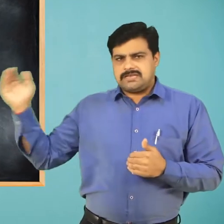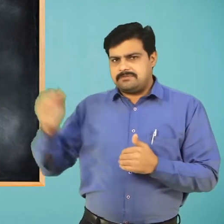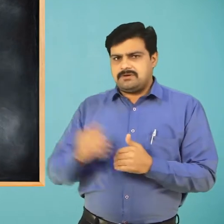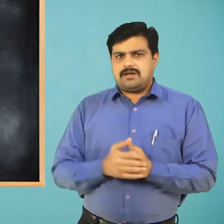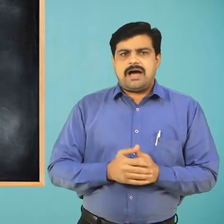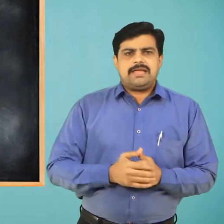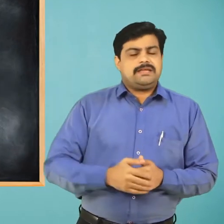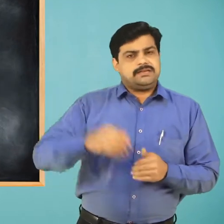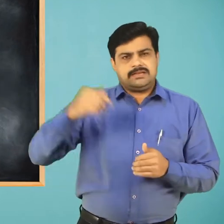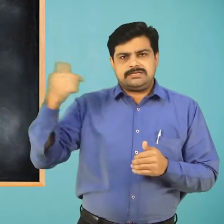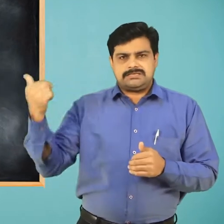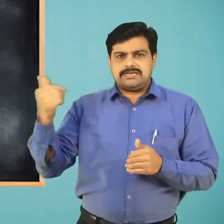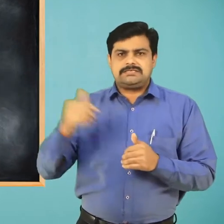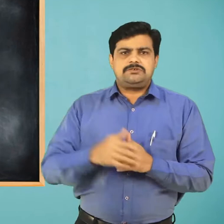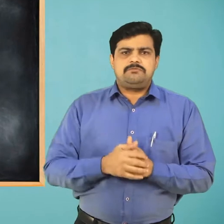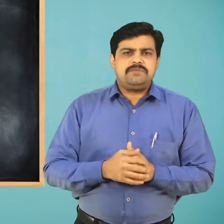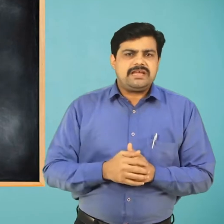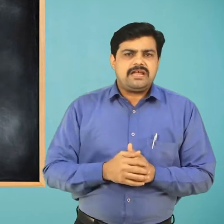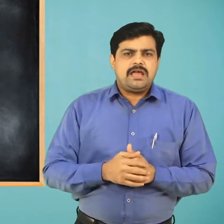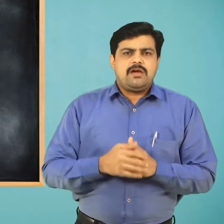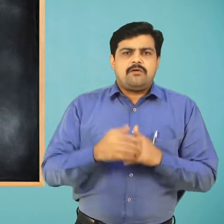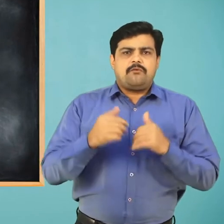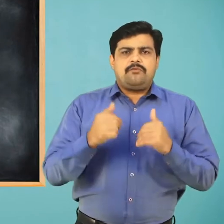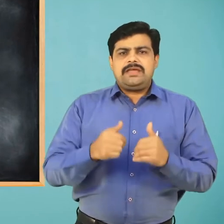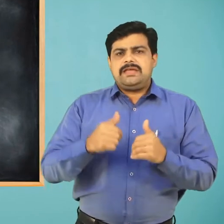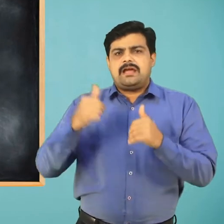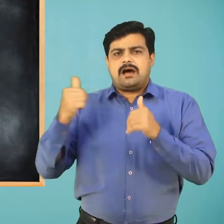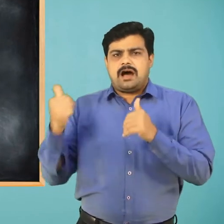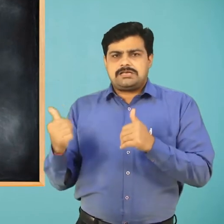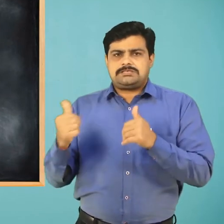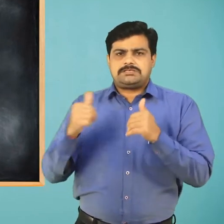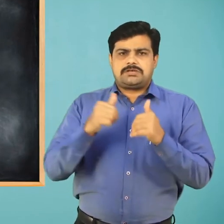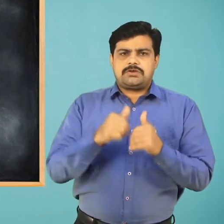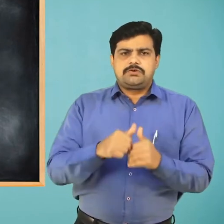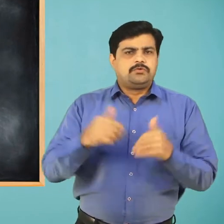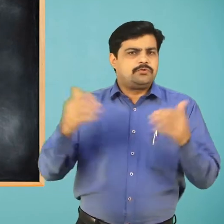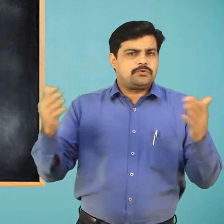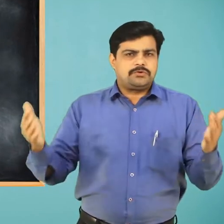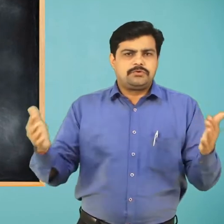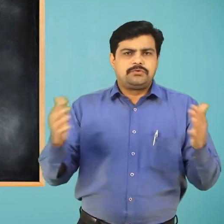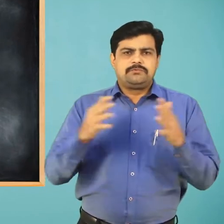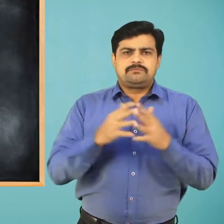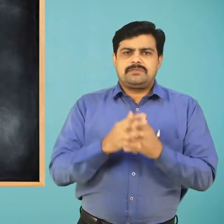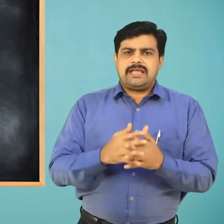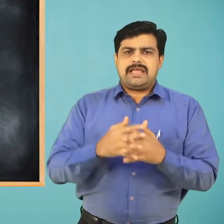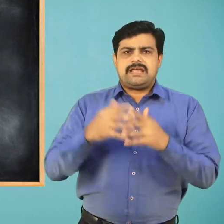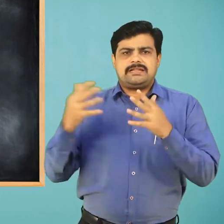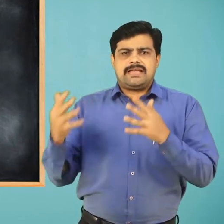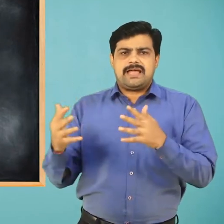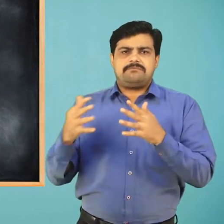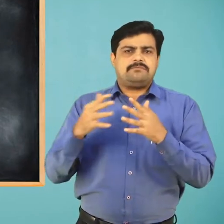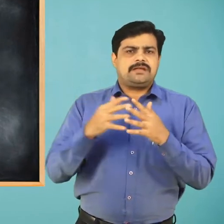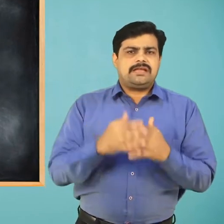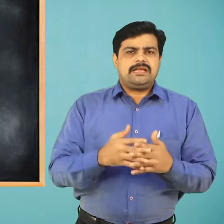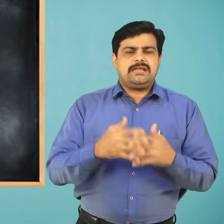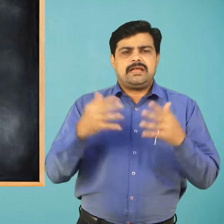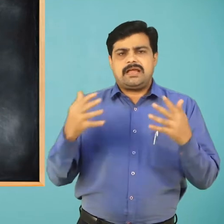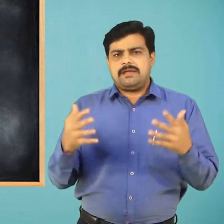table. I is changed into me, we, us, you, they, them, he,